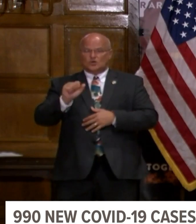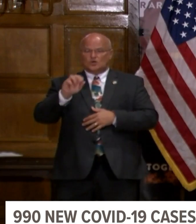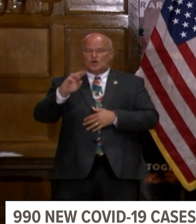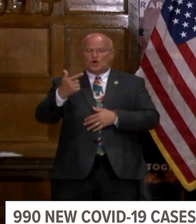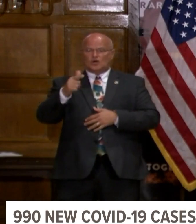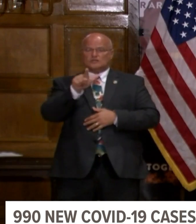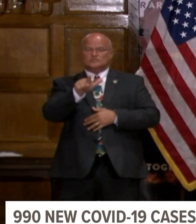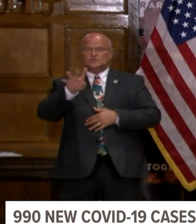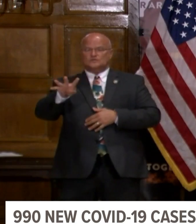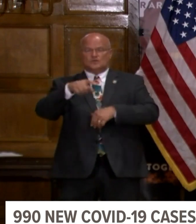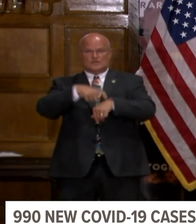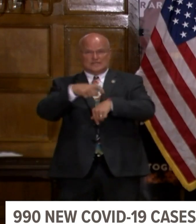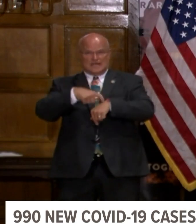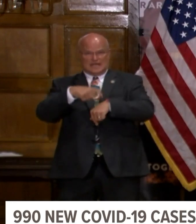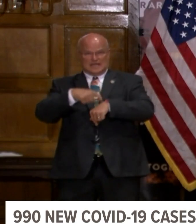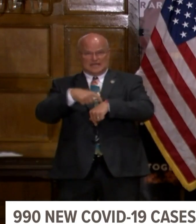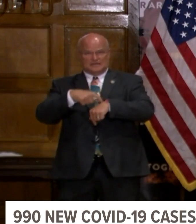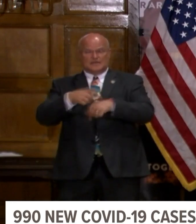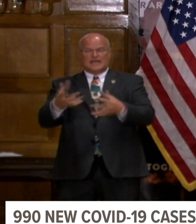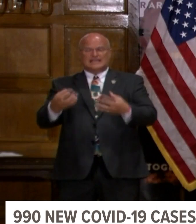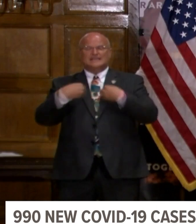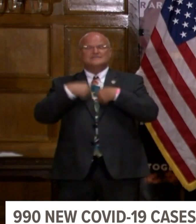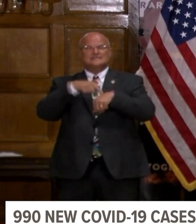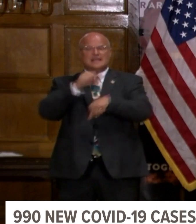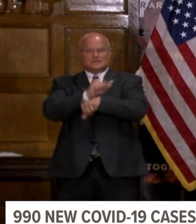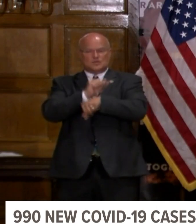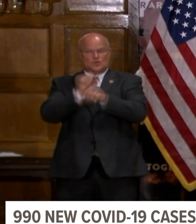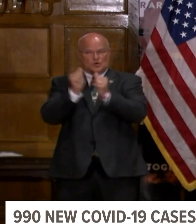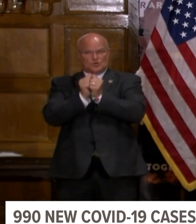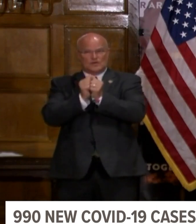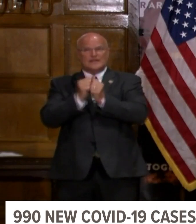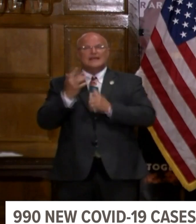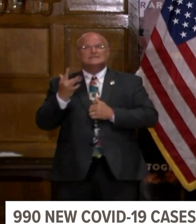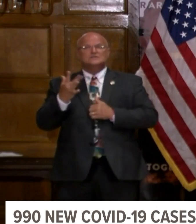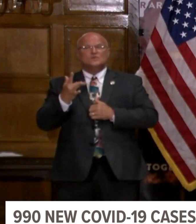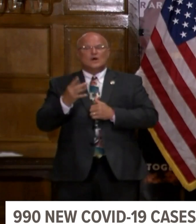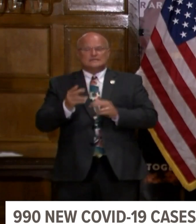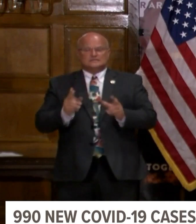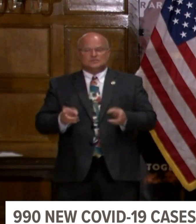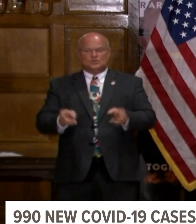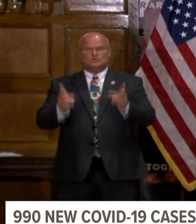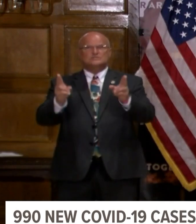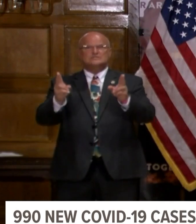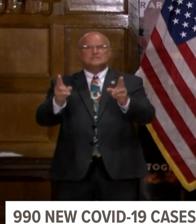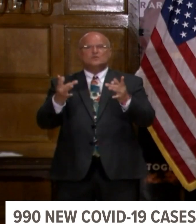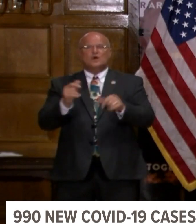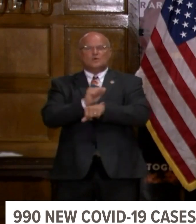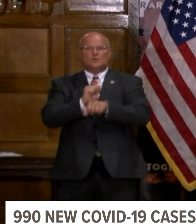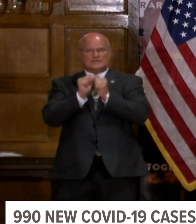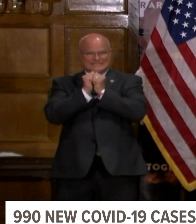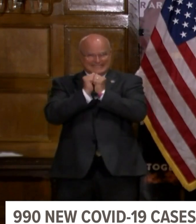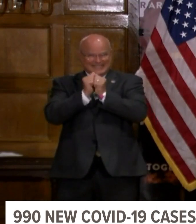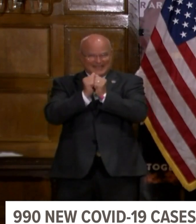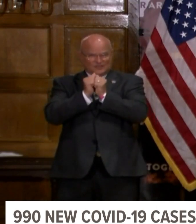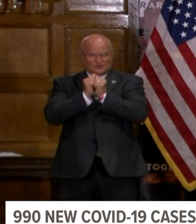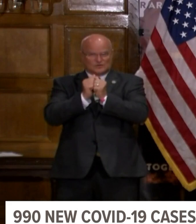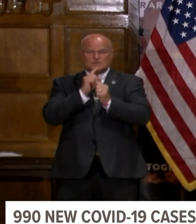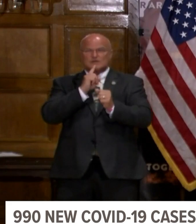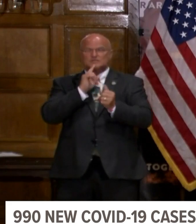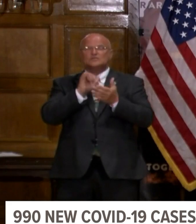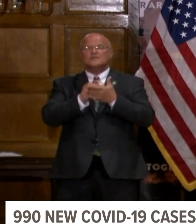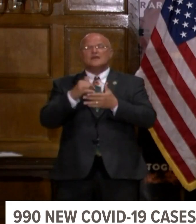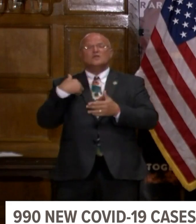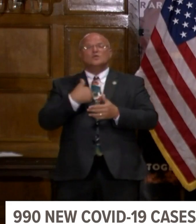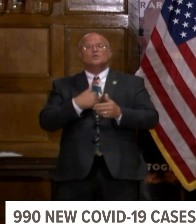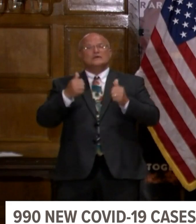August 24th time frame that gives us time to work with. That's why there's urgency. That's why we're working together to make